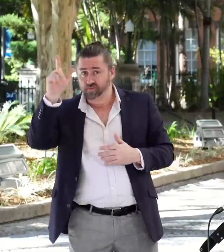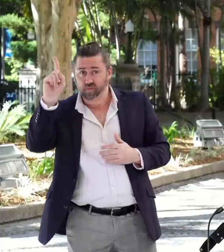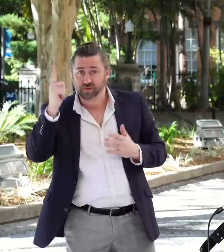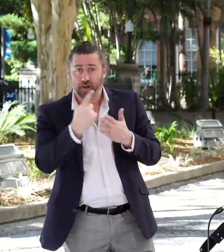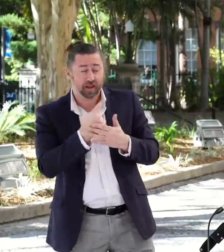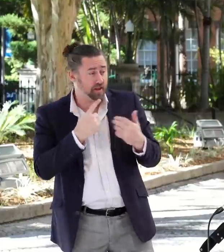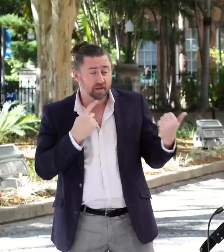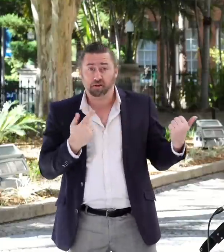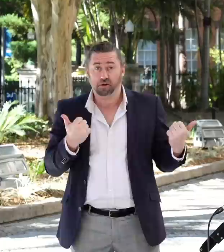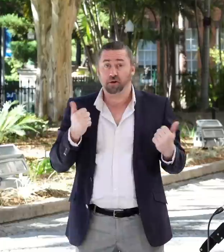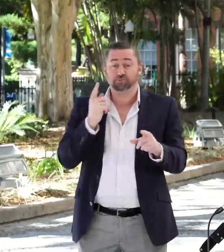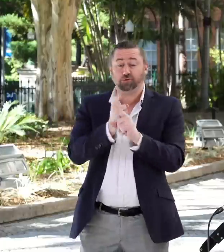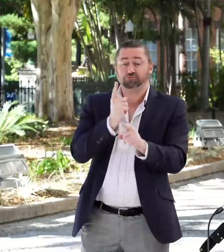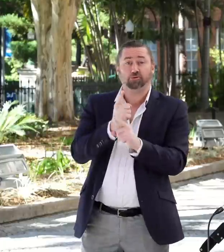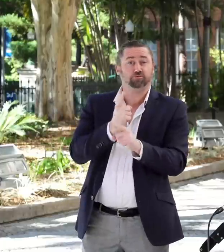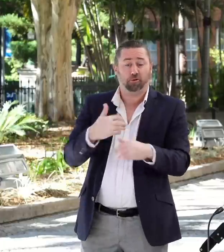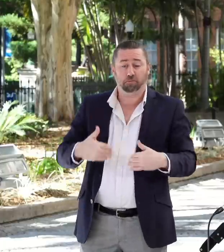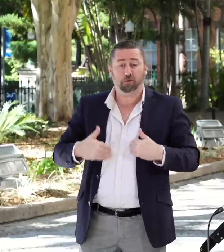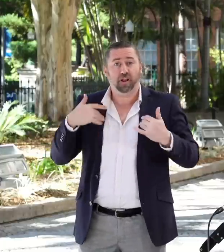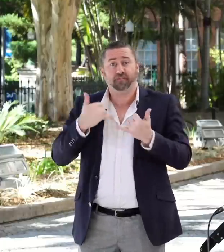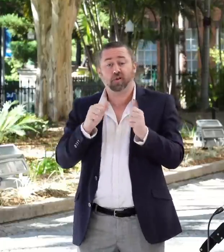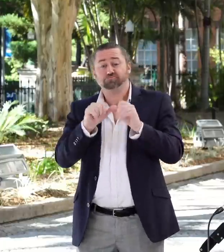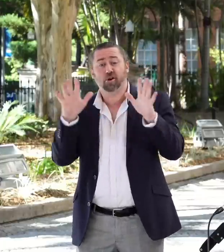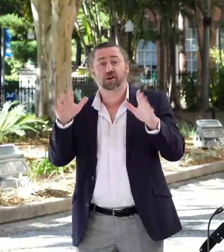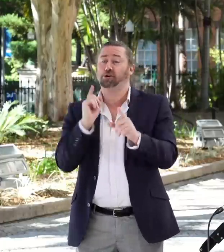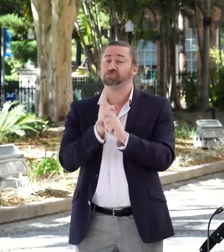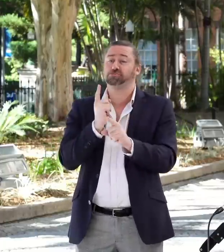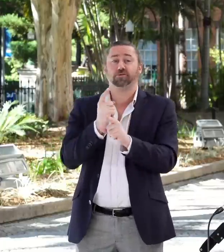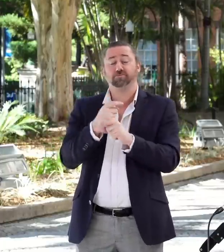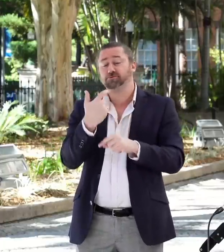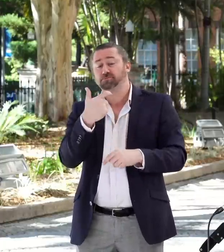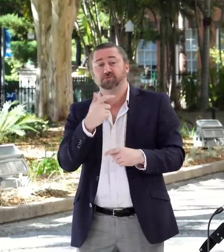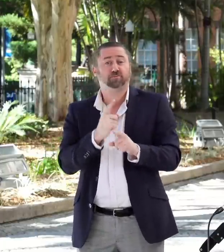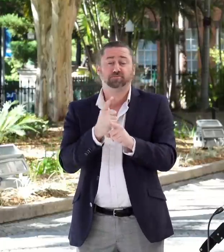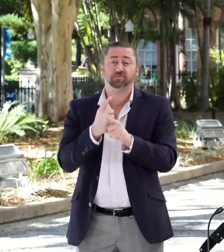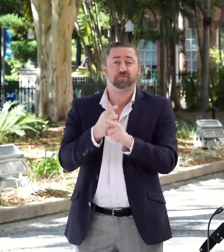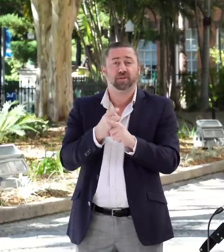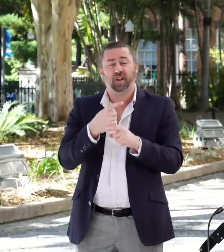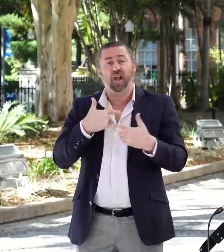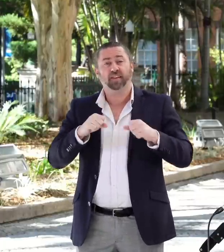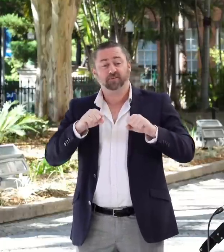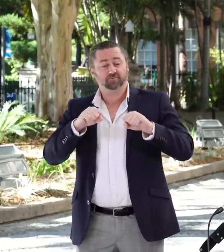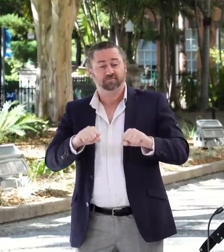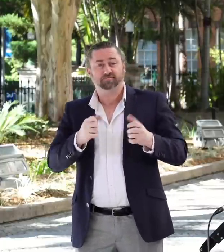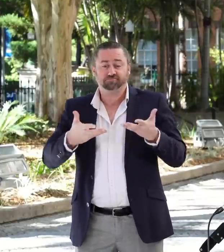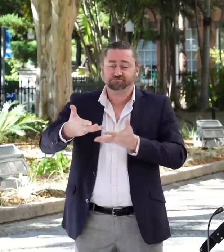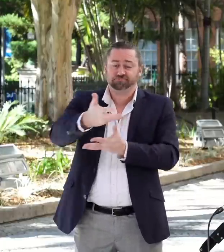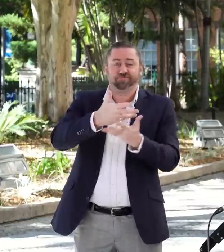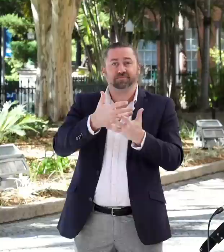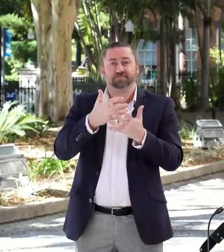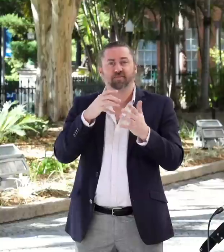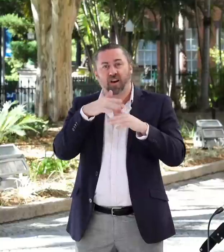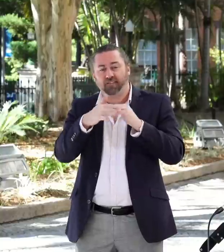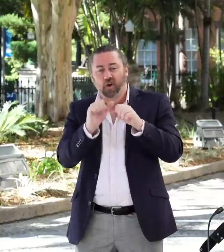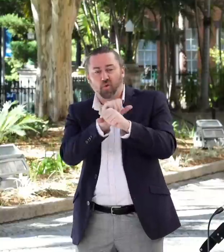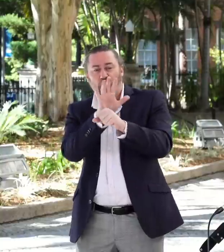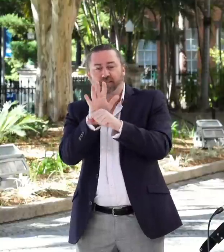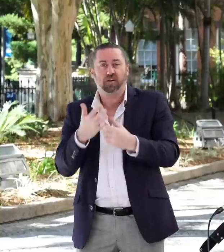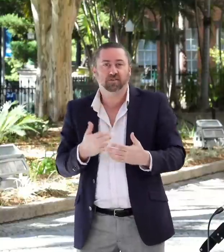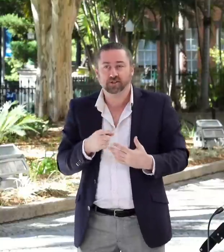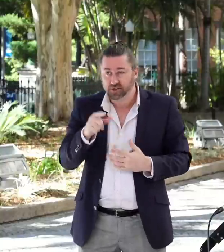Look, she was bright and cheery this morning, cheering the COVID update. She knows she's